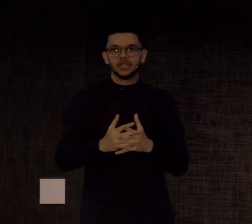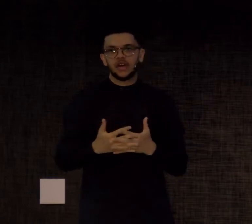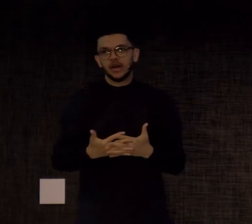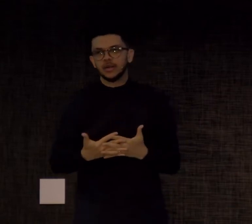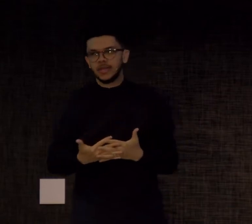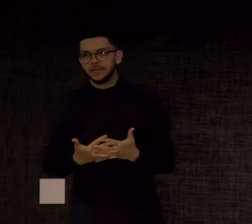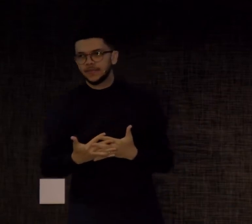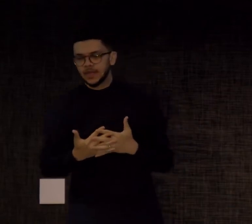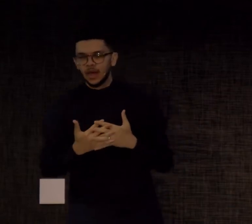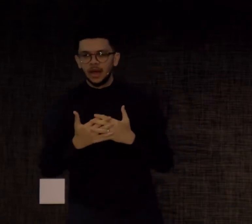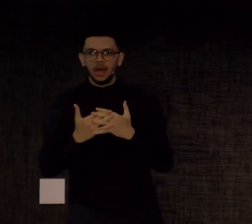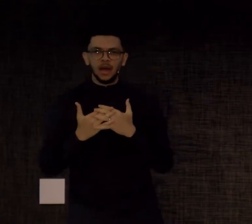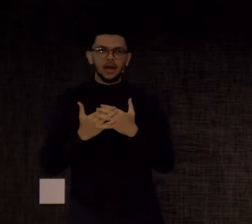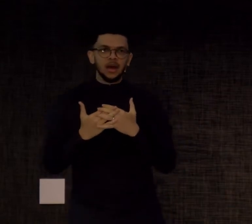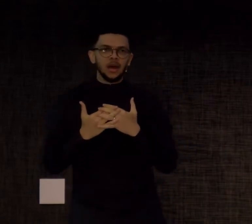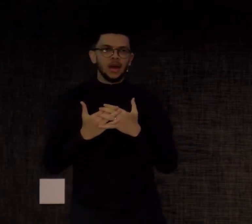echelons of our economy.